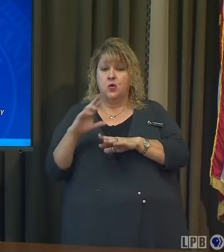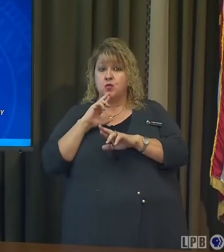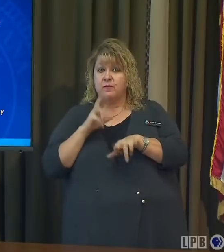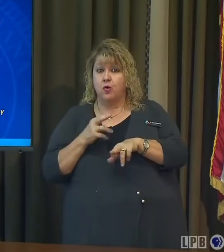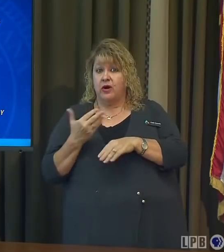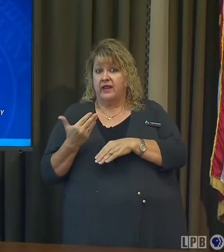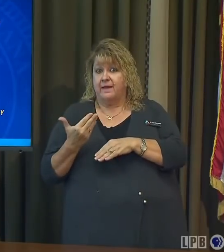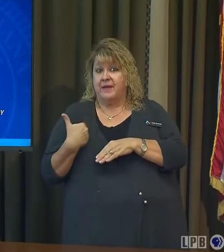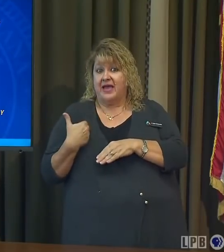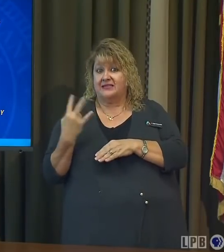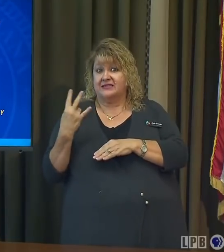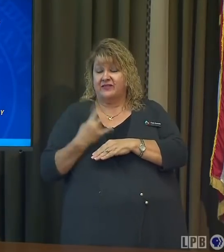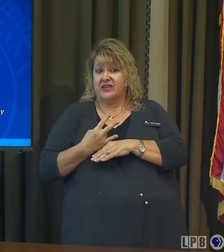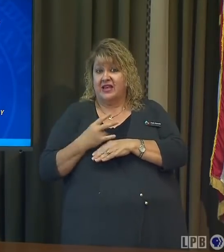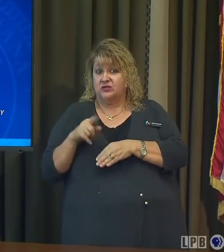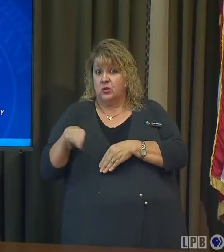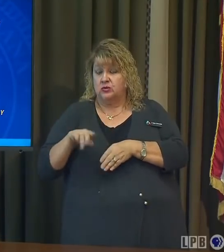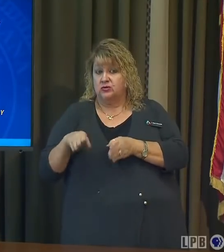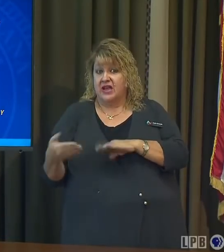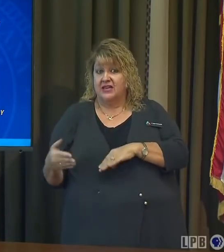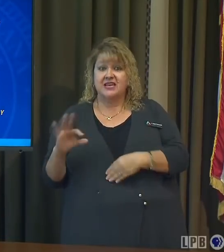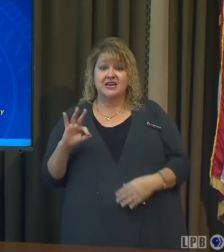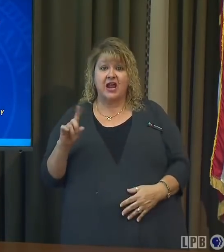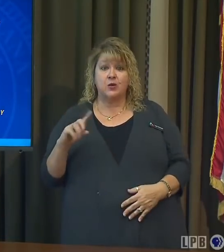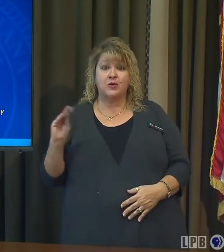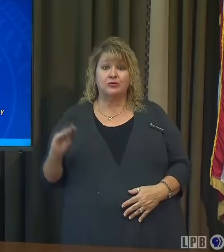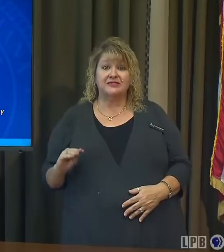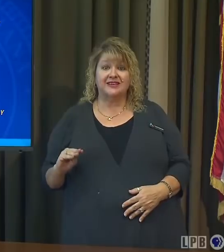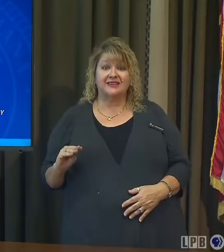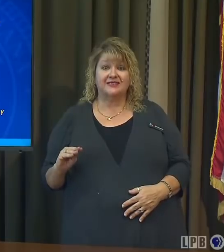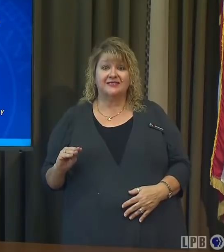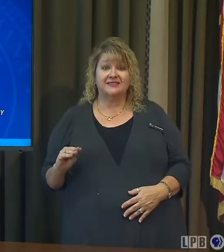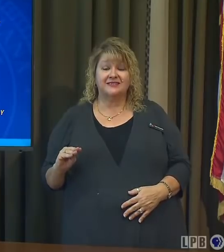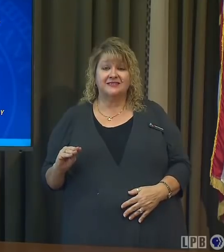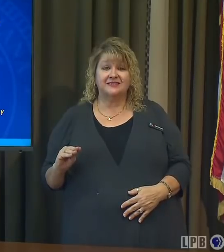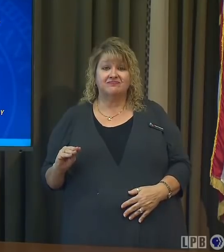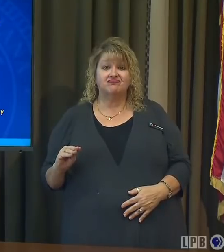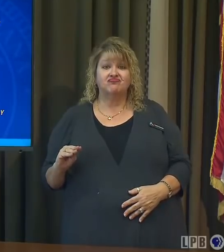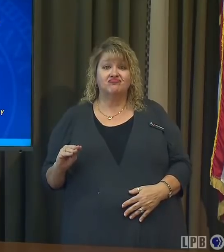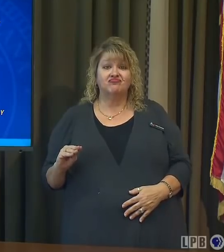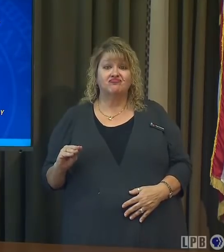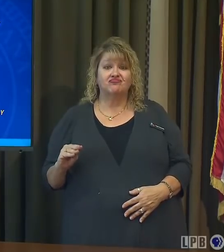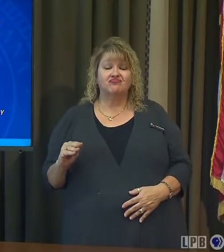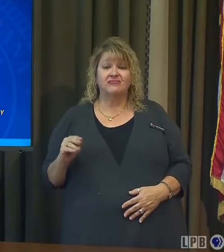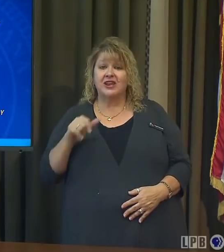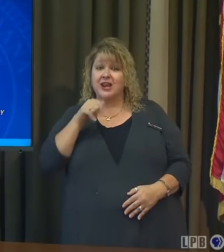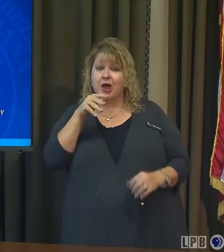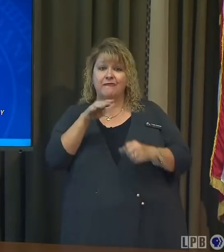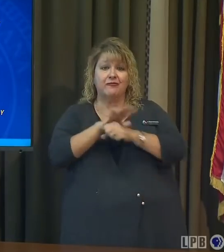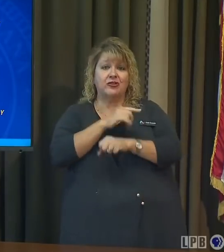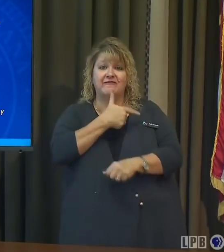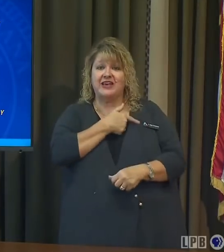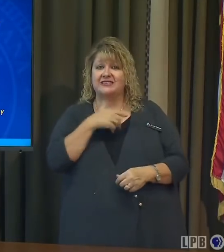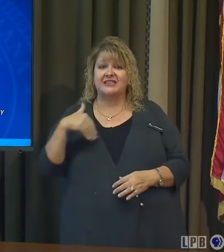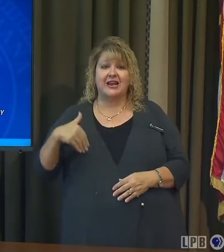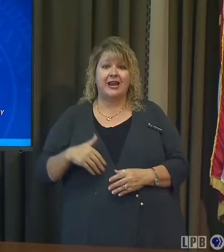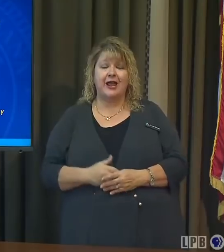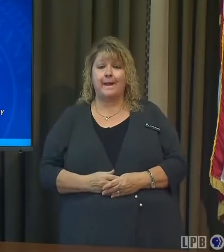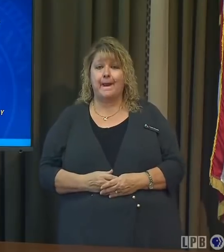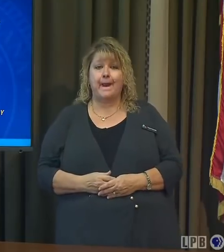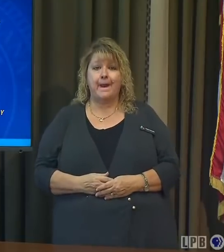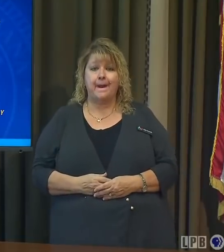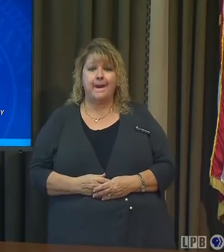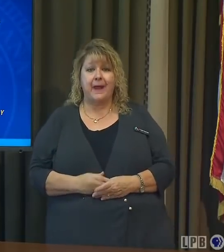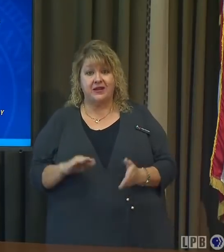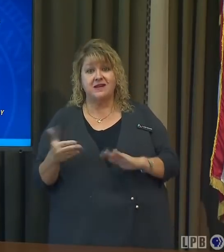over the past 7 days, 91% were in individuals who were not fully vaccinated.